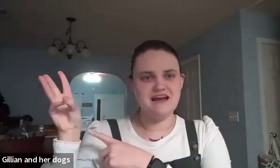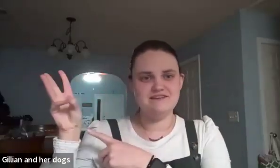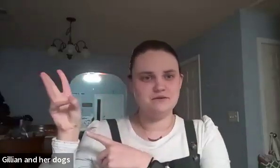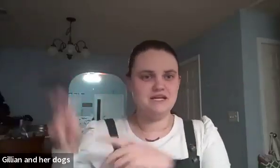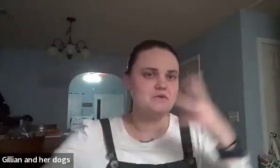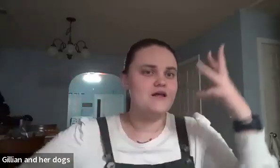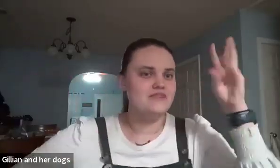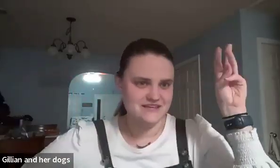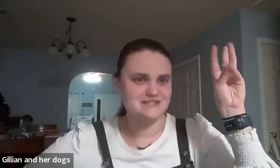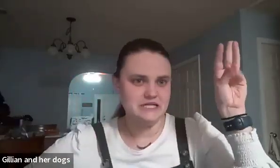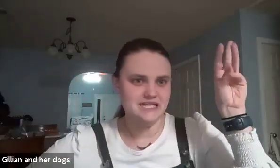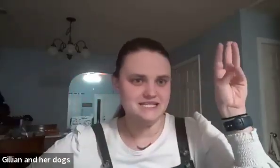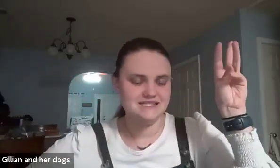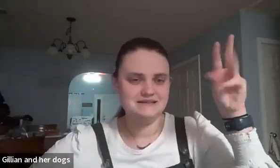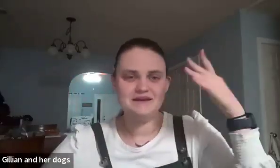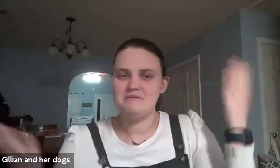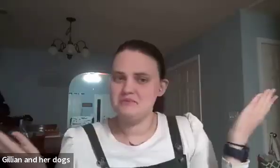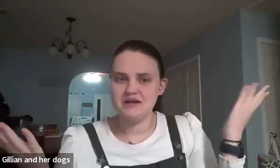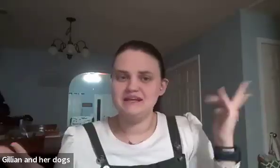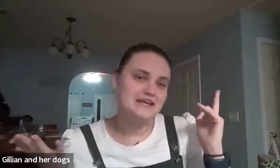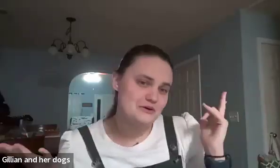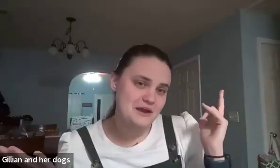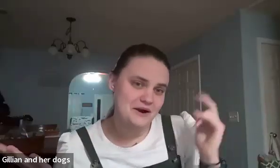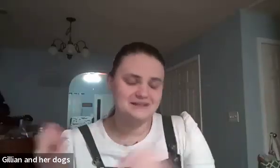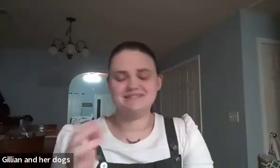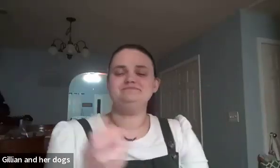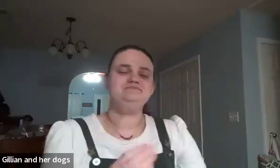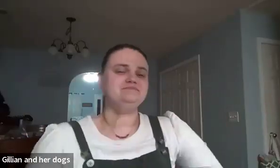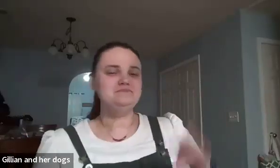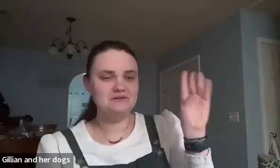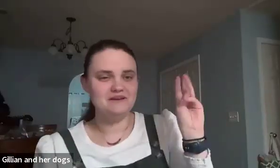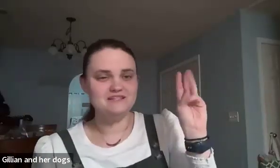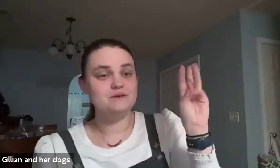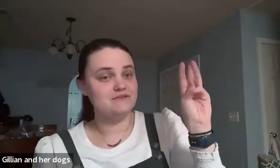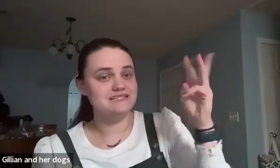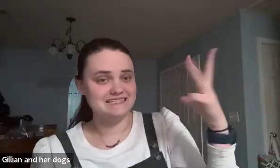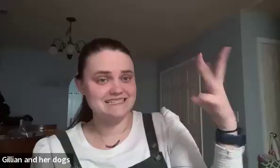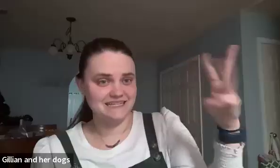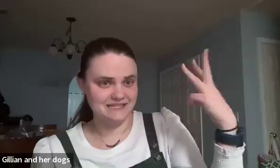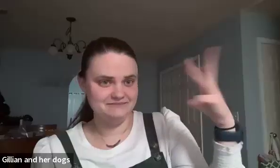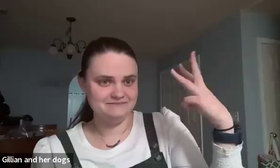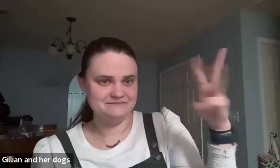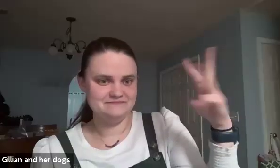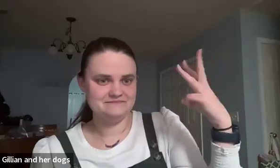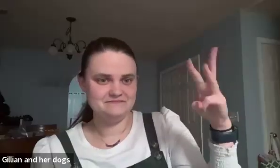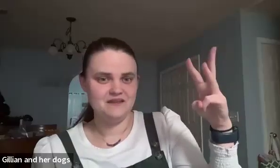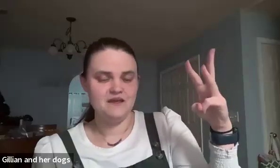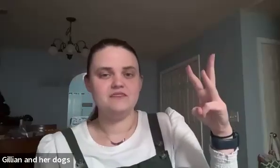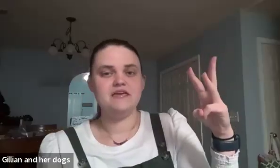not it for me anymore. This one is. But either way works. Okay, so we have our 16.